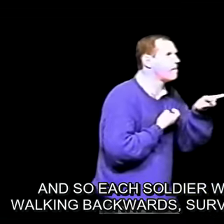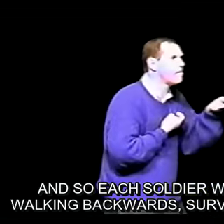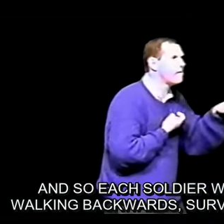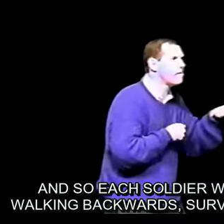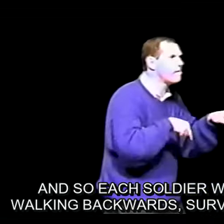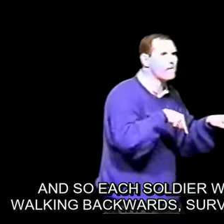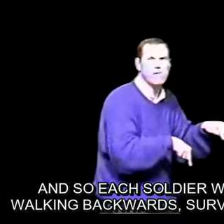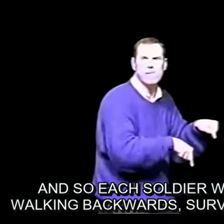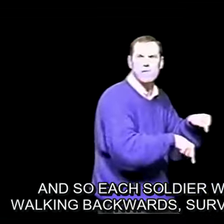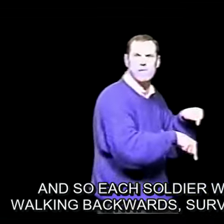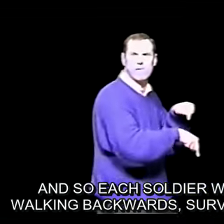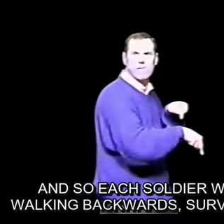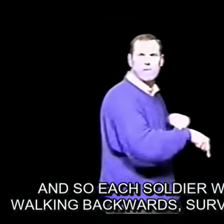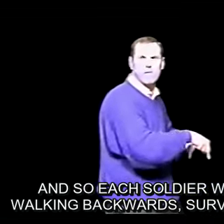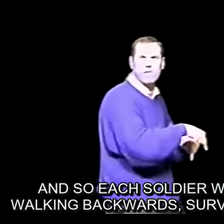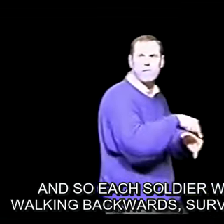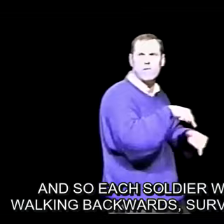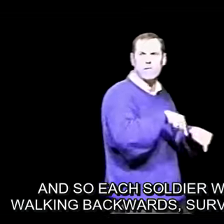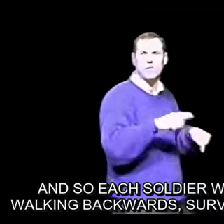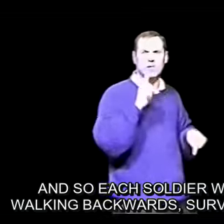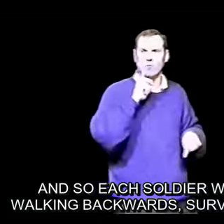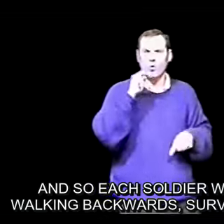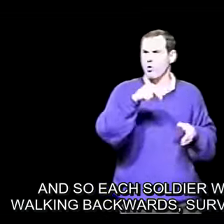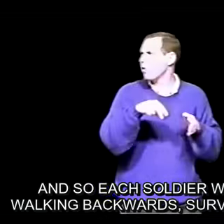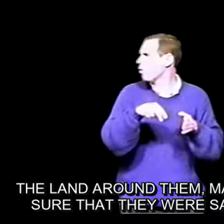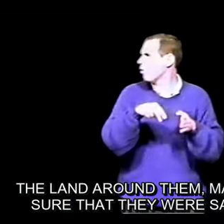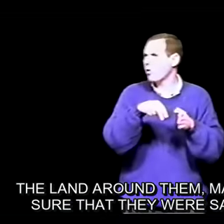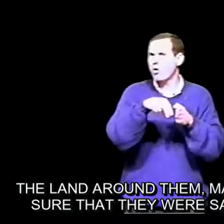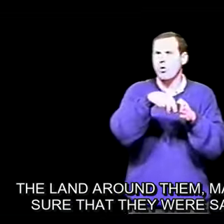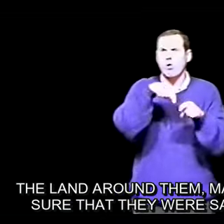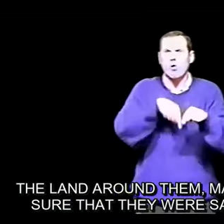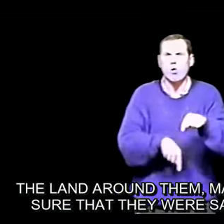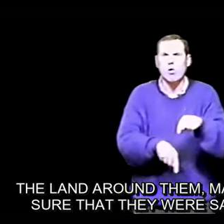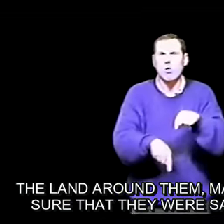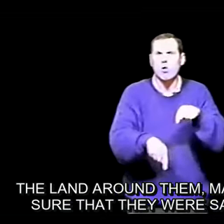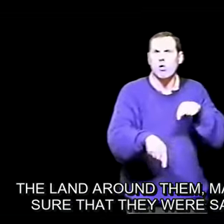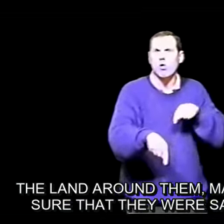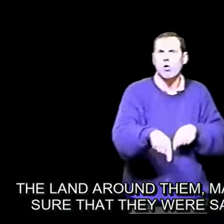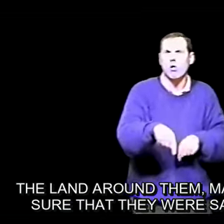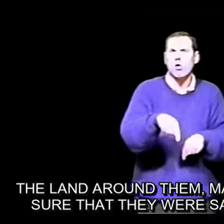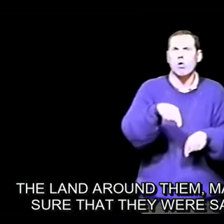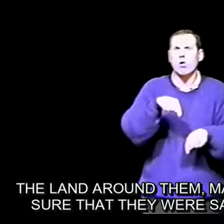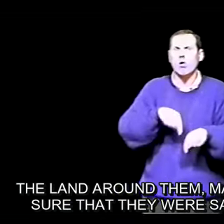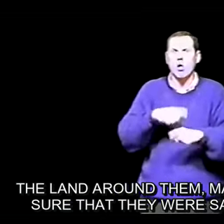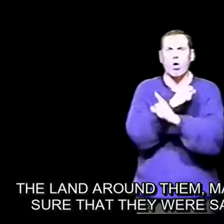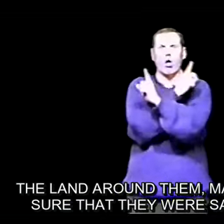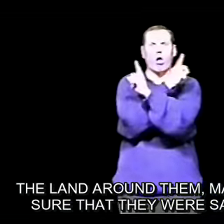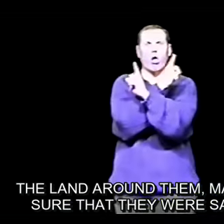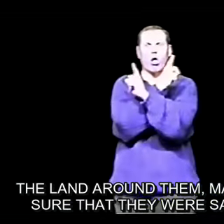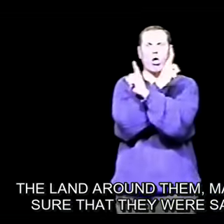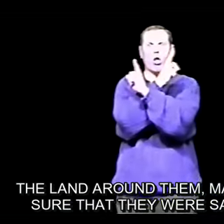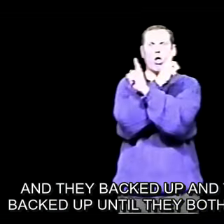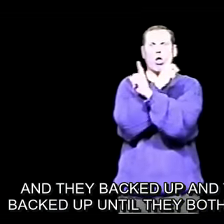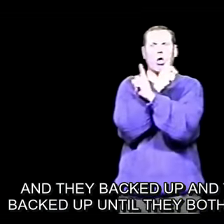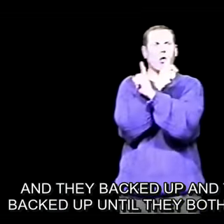backwards, surveying the land around them, making sure that they were safe. And they backed up and they backed